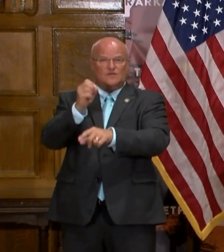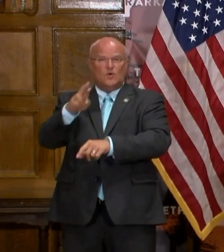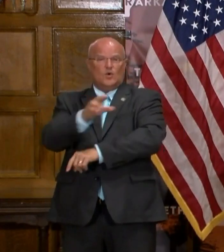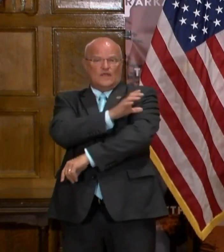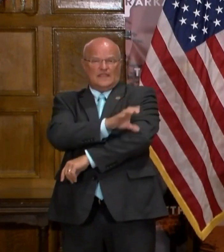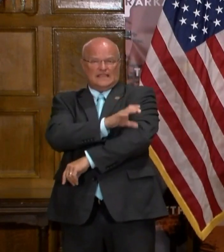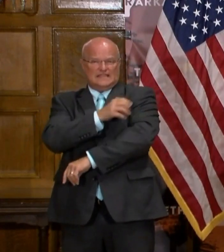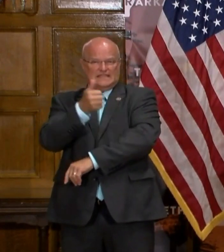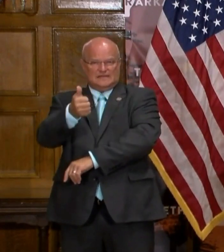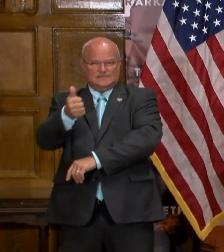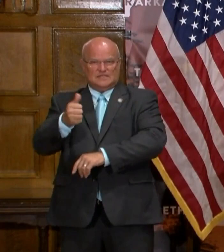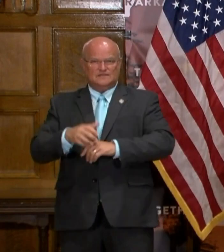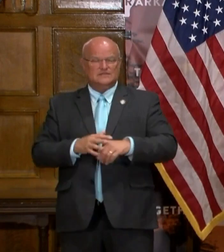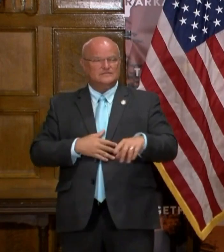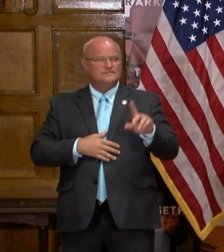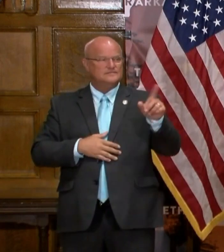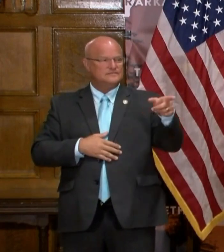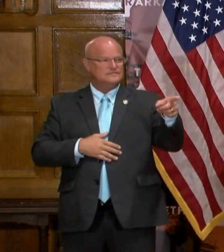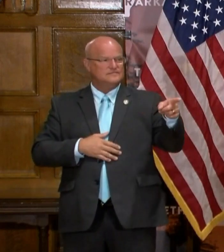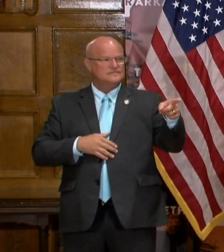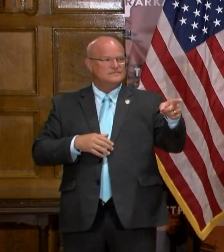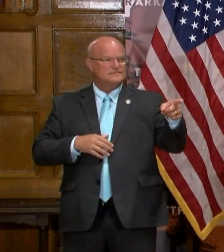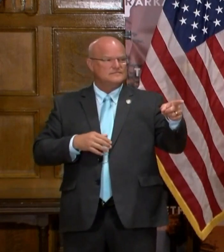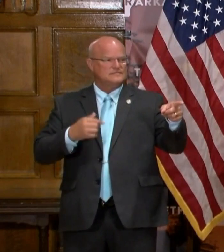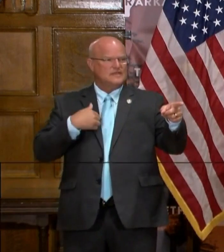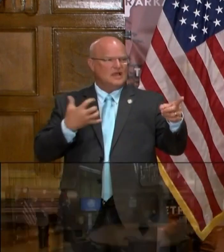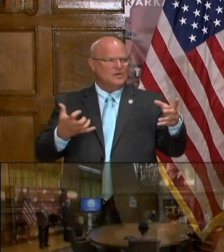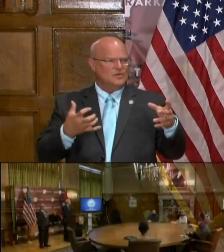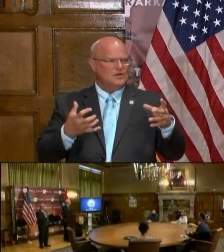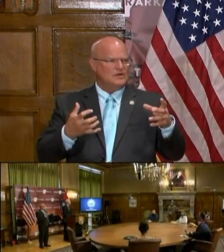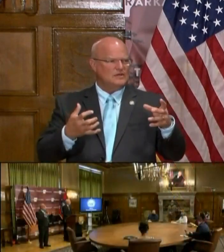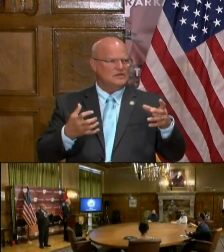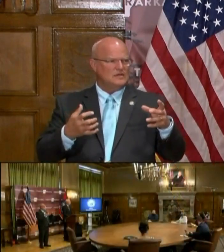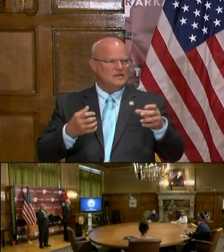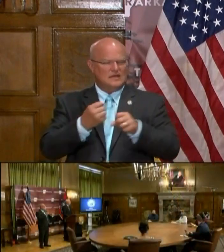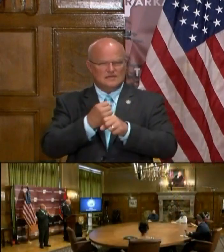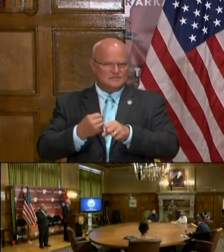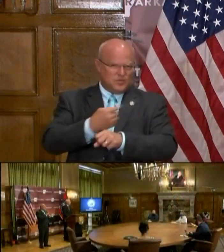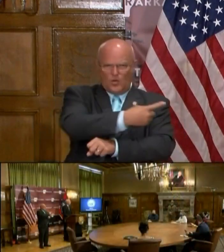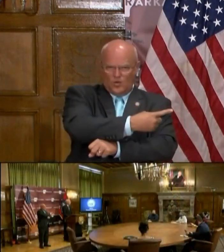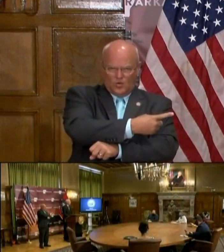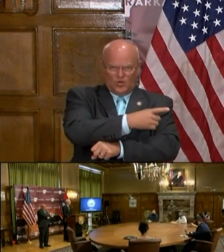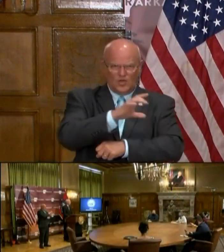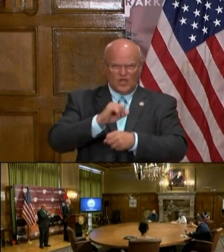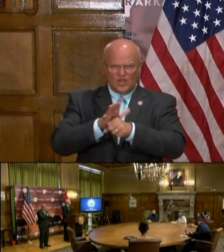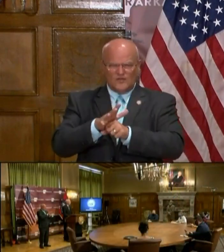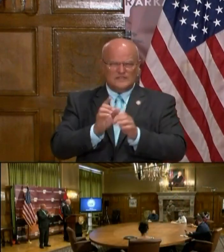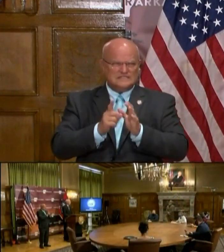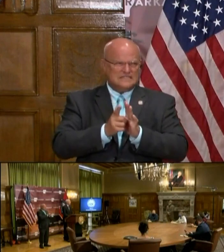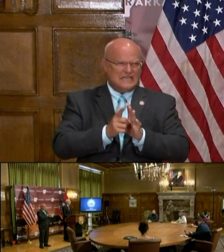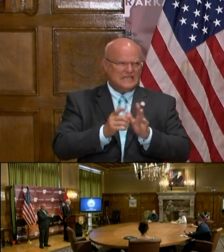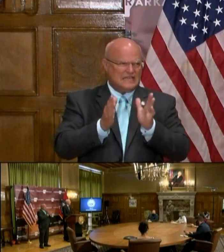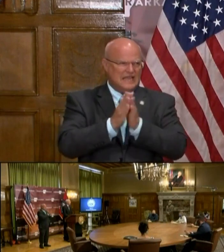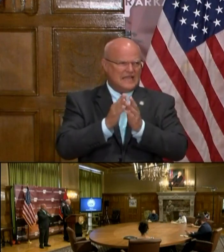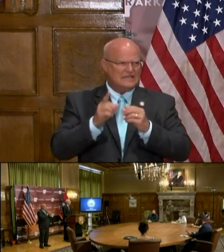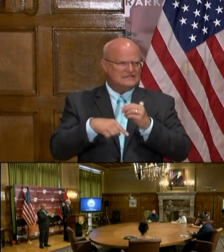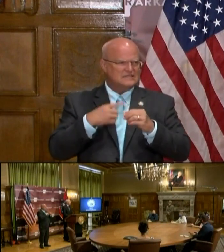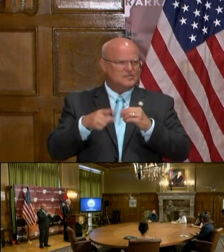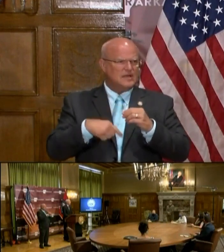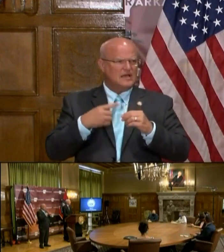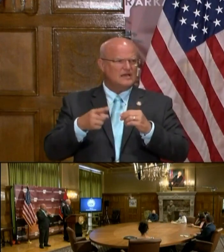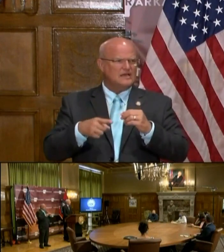clinic. Yes, Leslie. I wanted to go off the COVID subject for just a second and ask